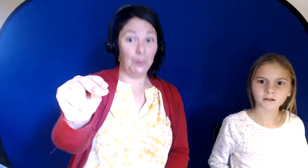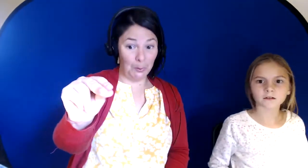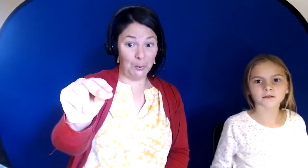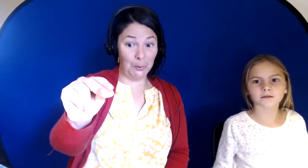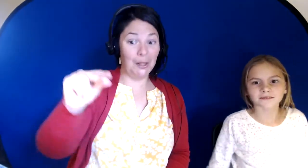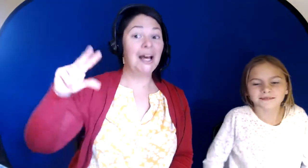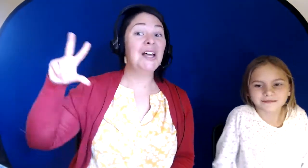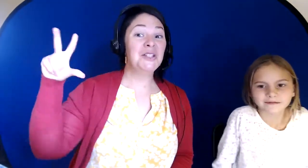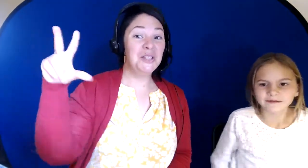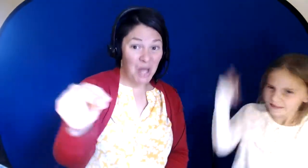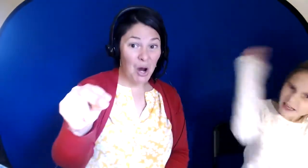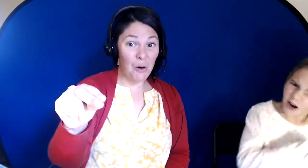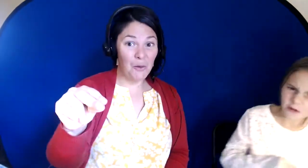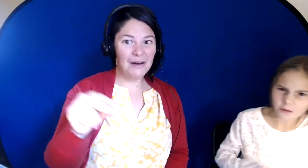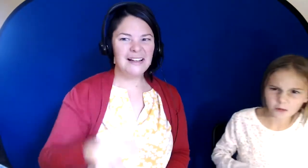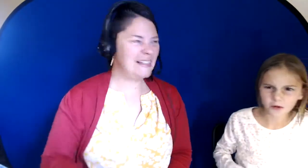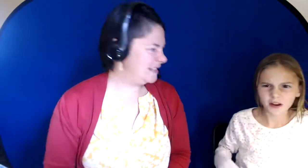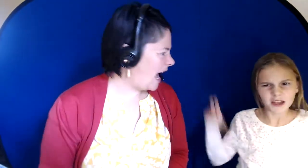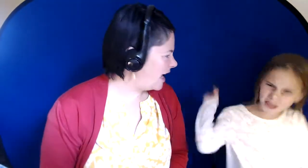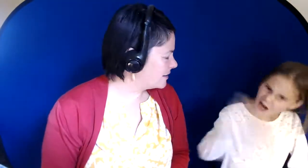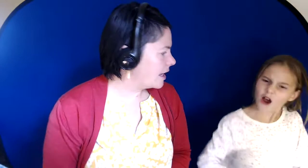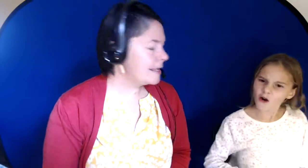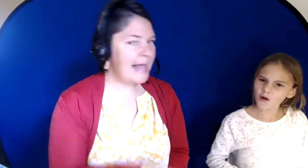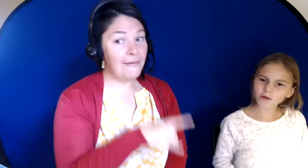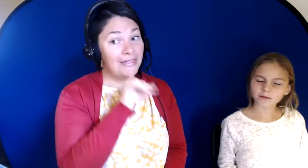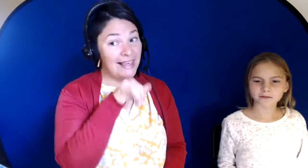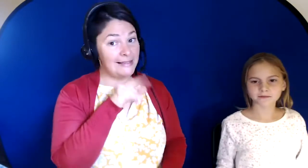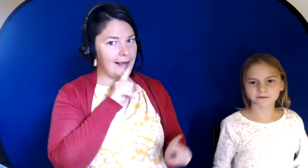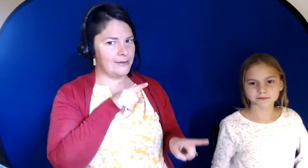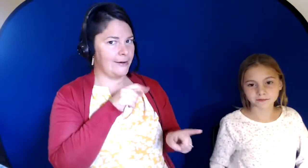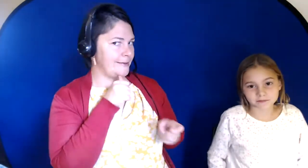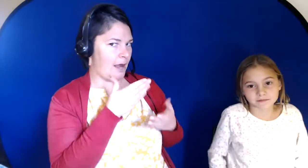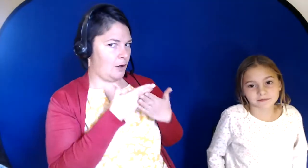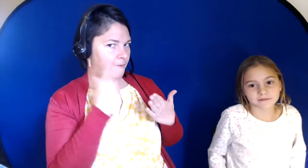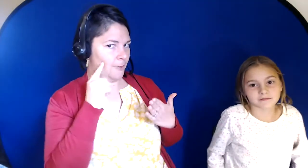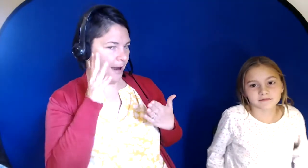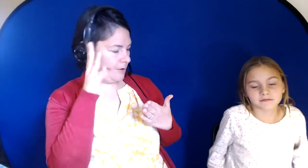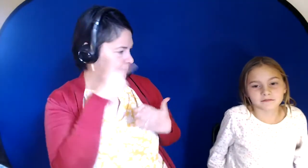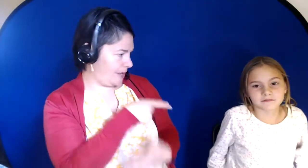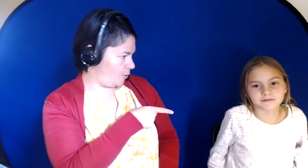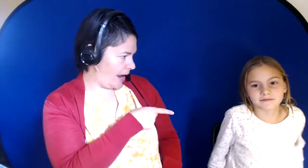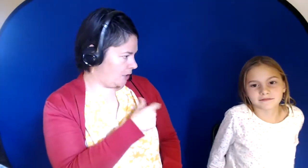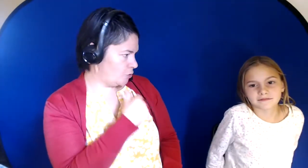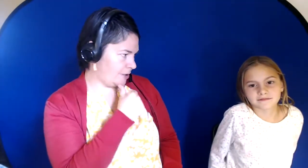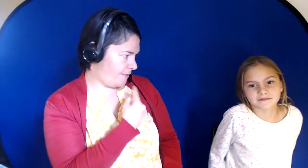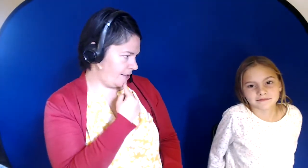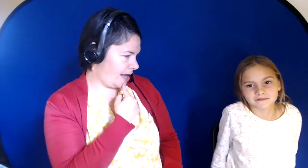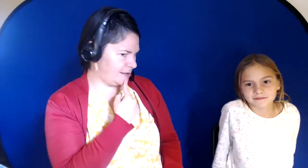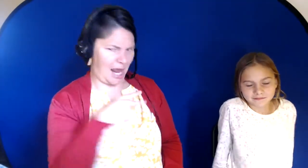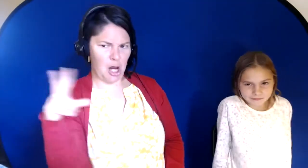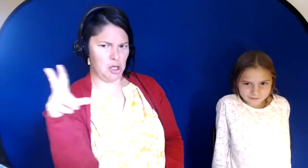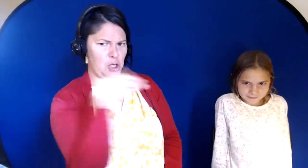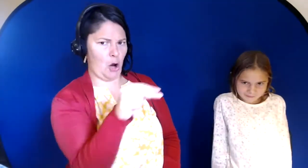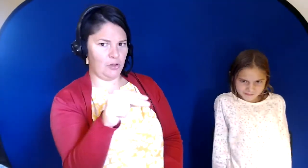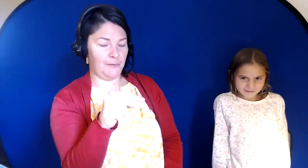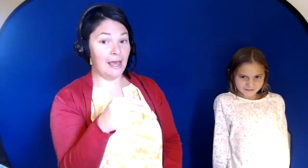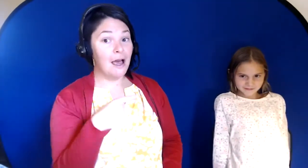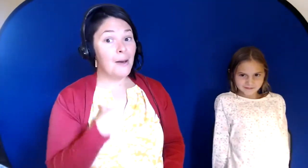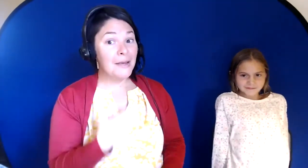Ooh, no. Yes. Now, this answer is not good for parents. By the way, you should definitely not say no to me. But this